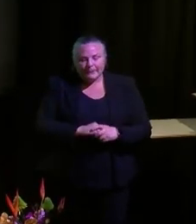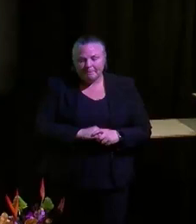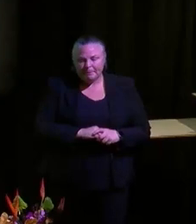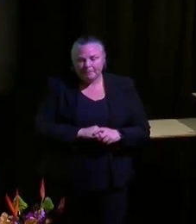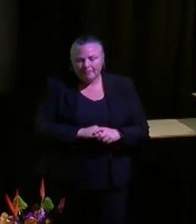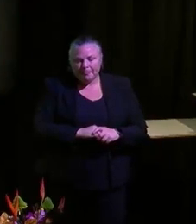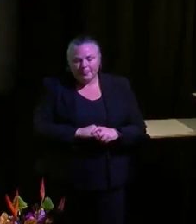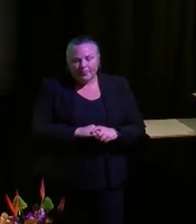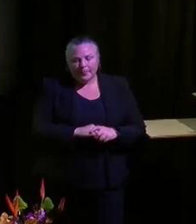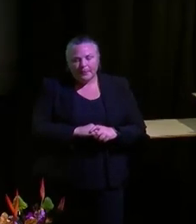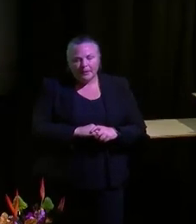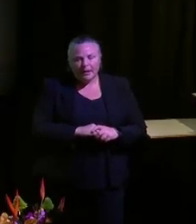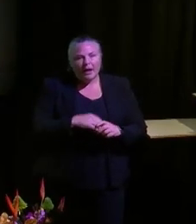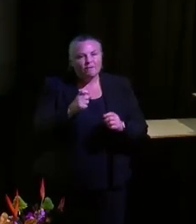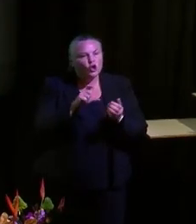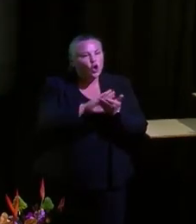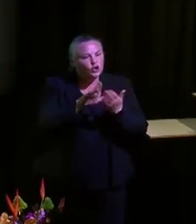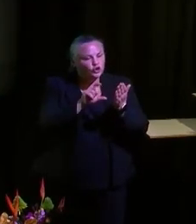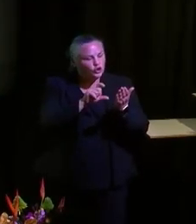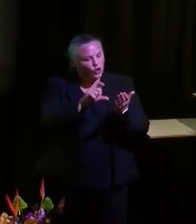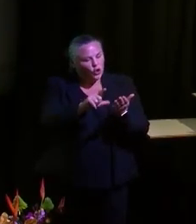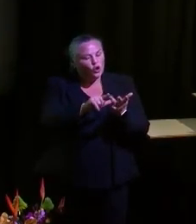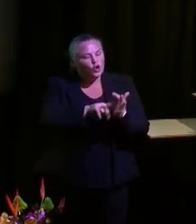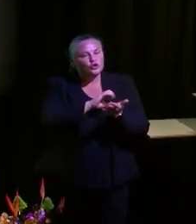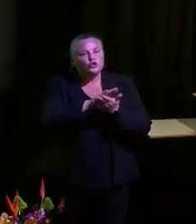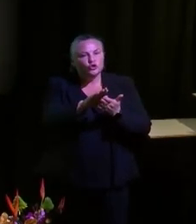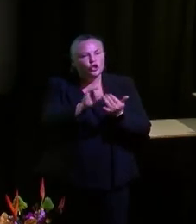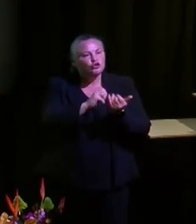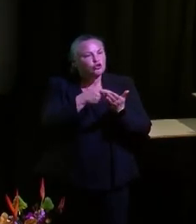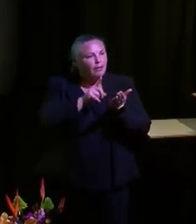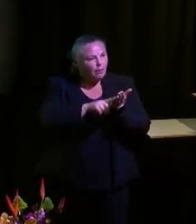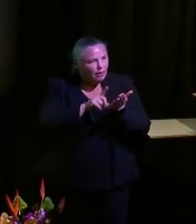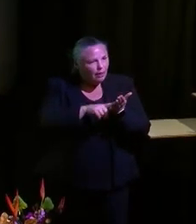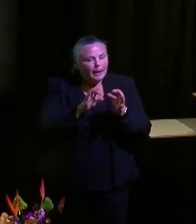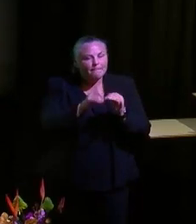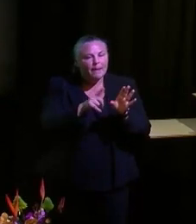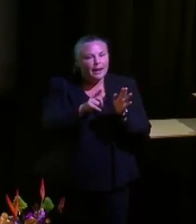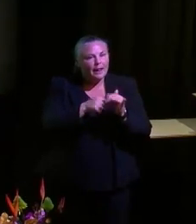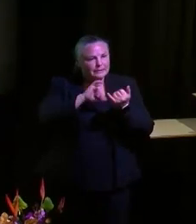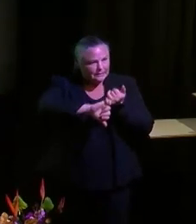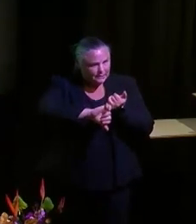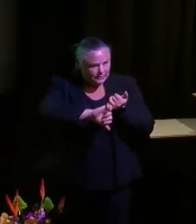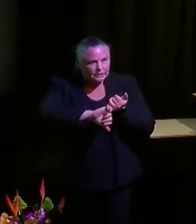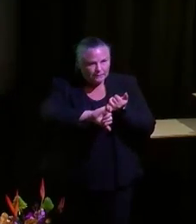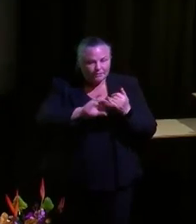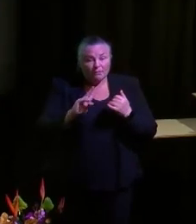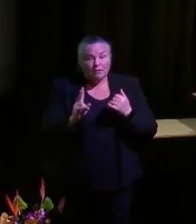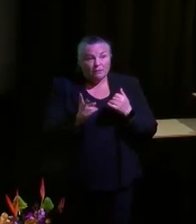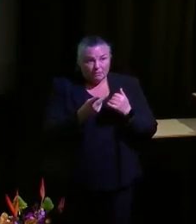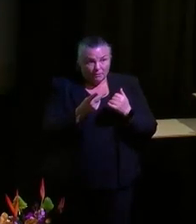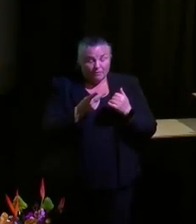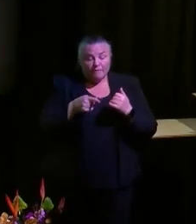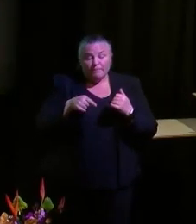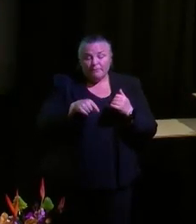there were Baylor shell and conch shell from the Torres Strait that had been collected. And the Baylor shell